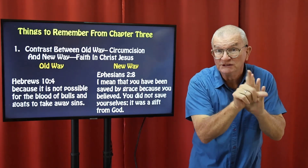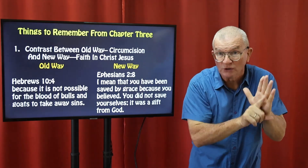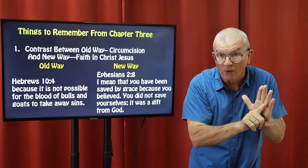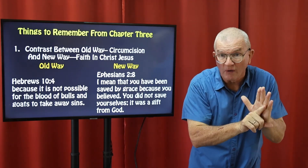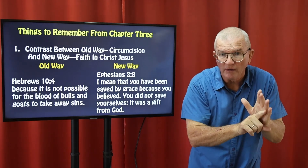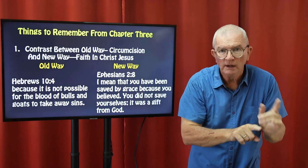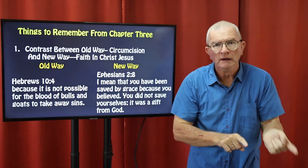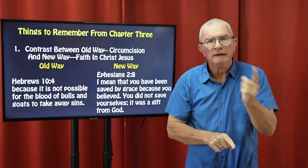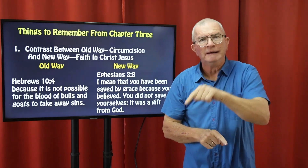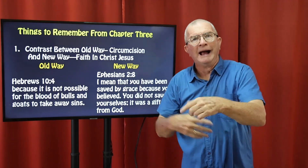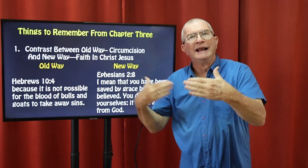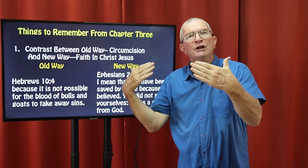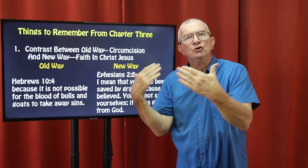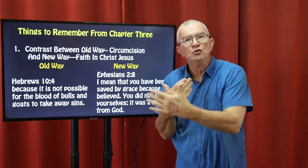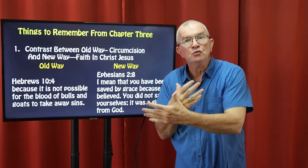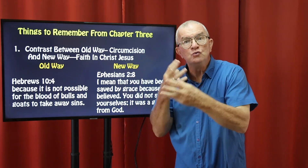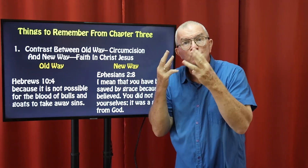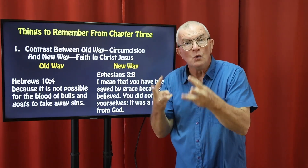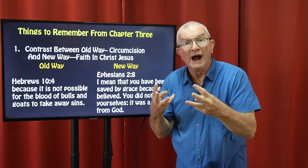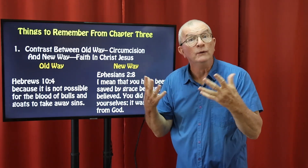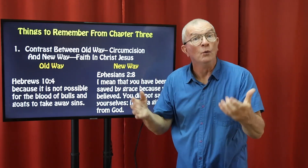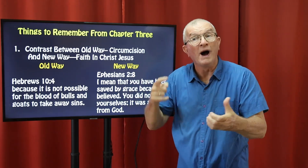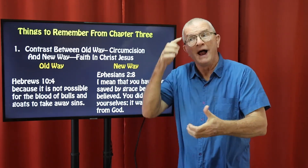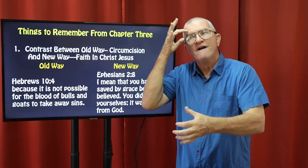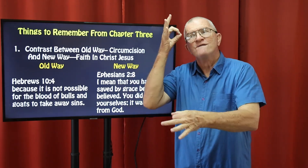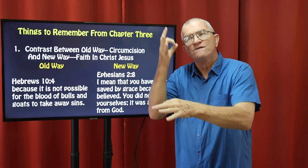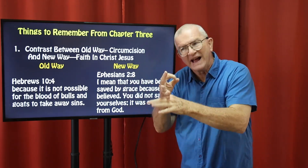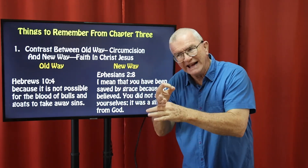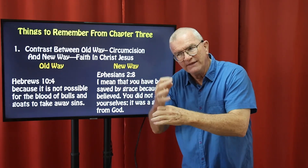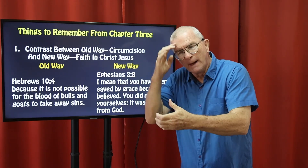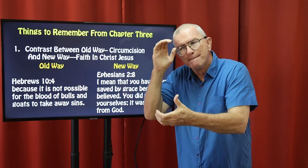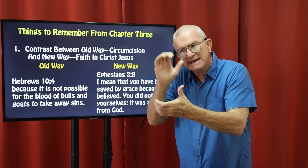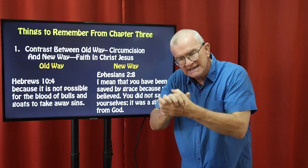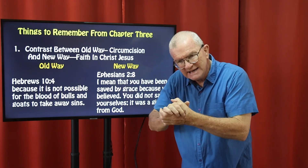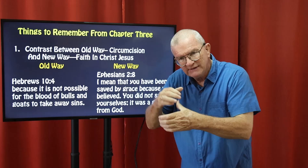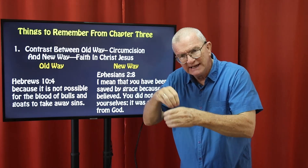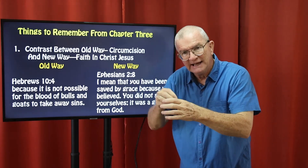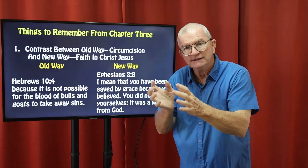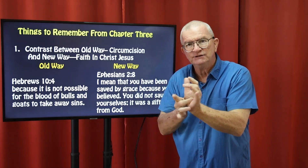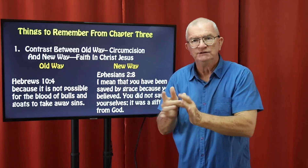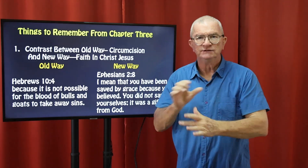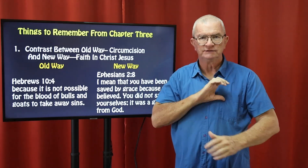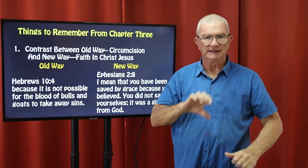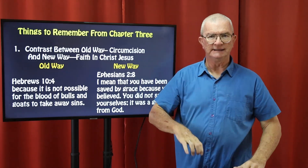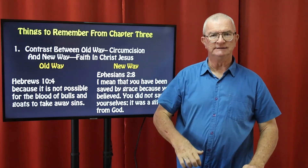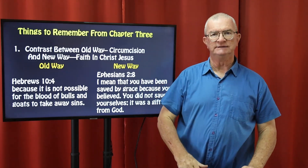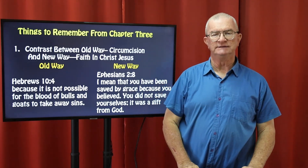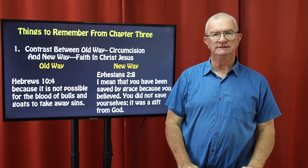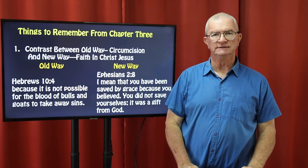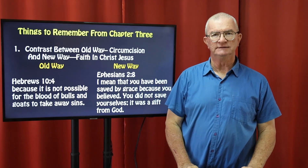the Jewish law, and a new way, which is faith, believing in Jesus Christ.